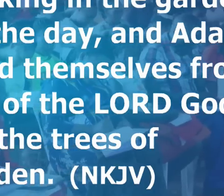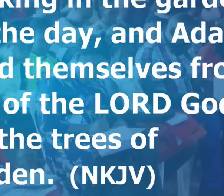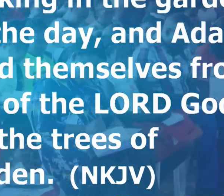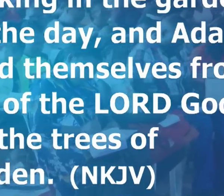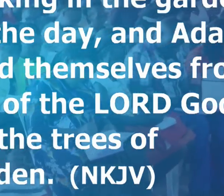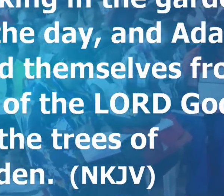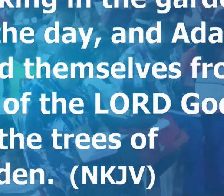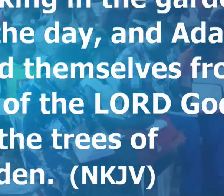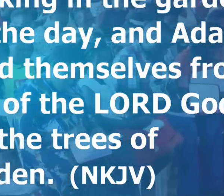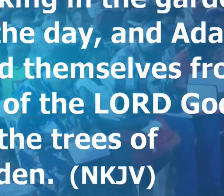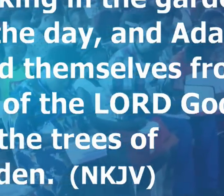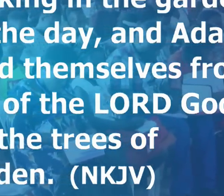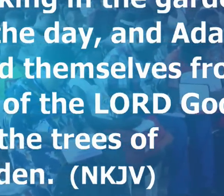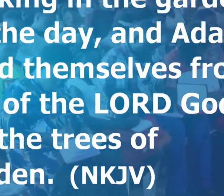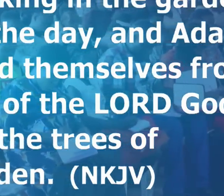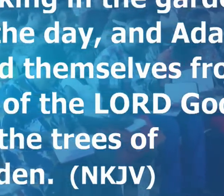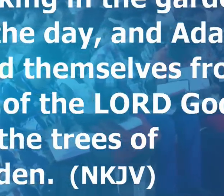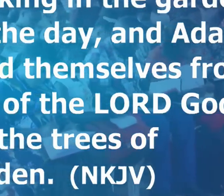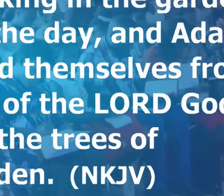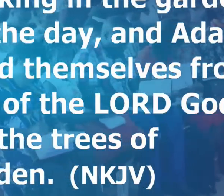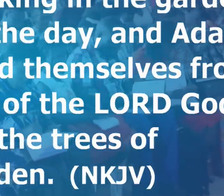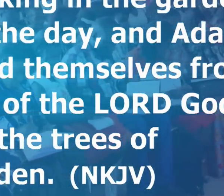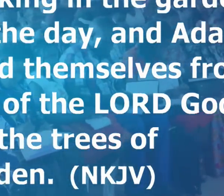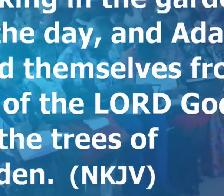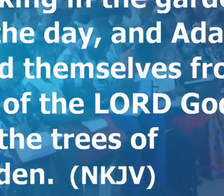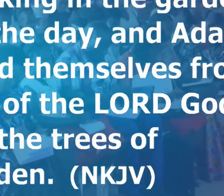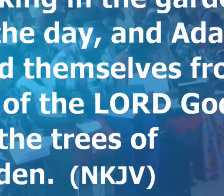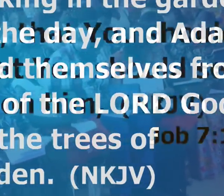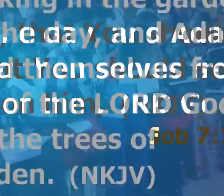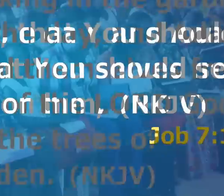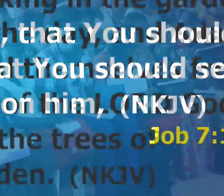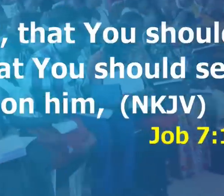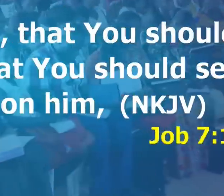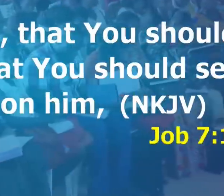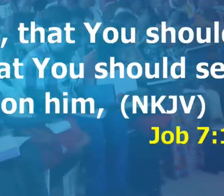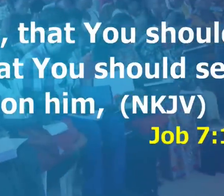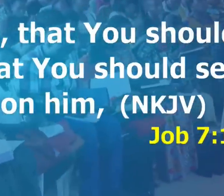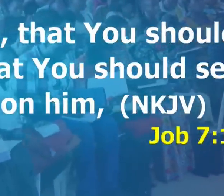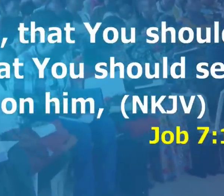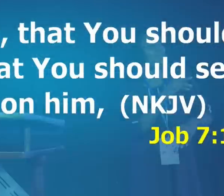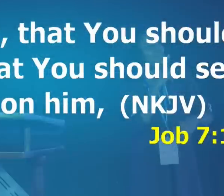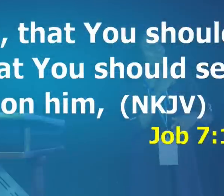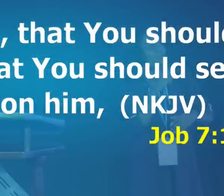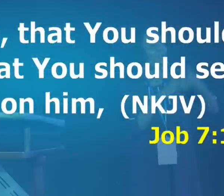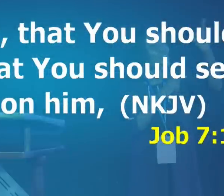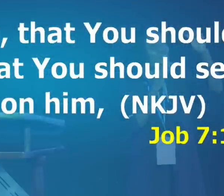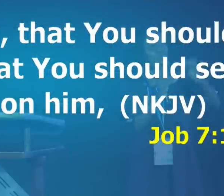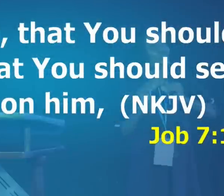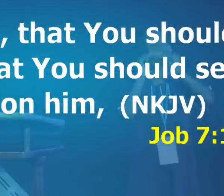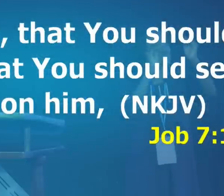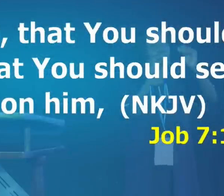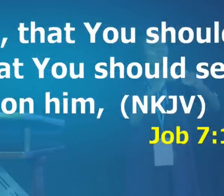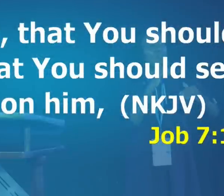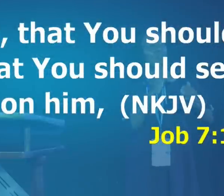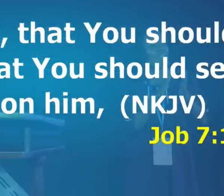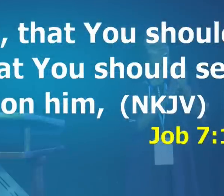Agamba that you should, okay, botanika kule kumi no msambu. What is man that you should exalt him, that you